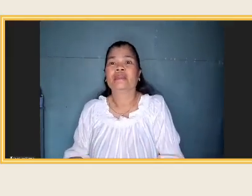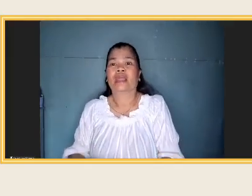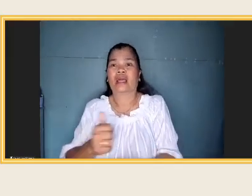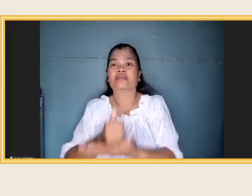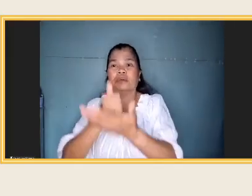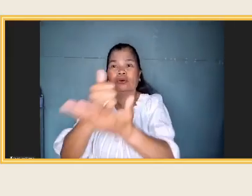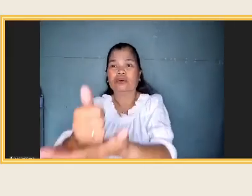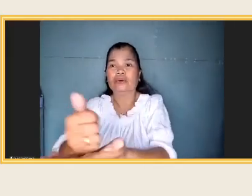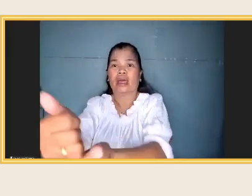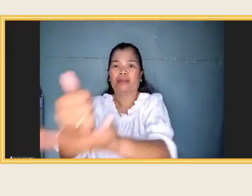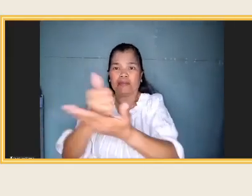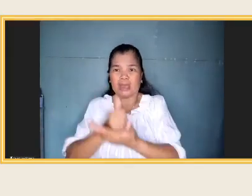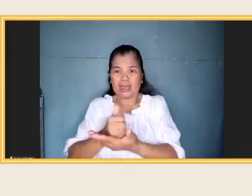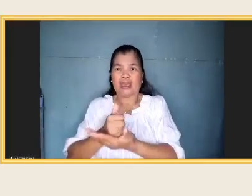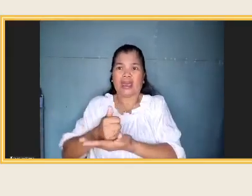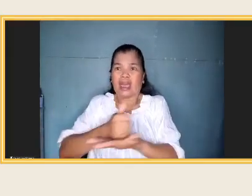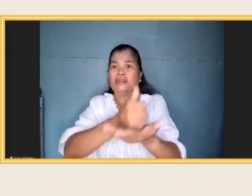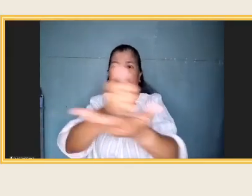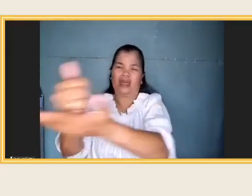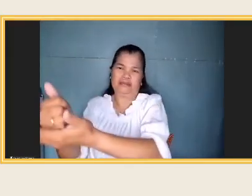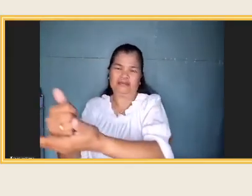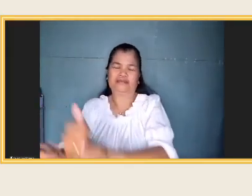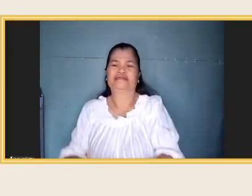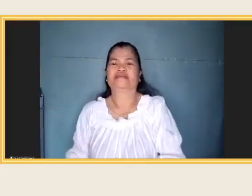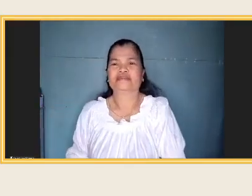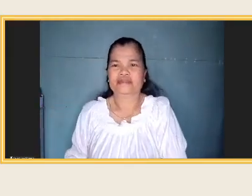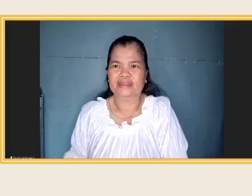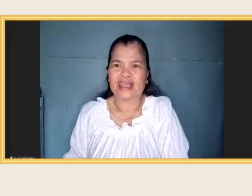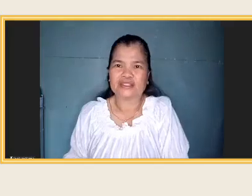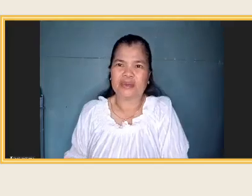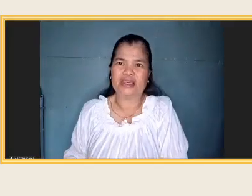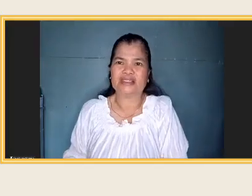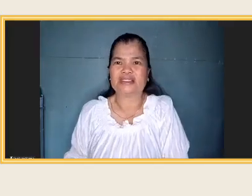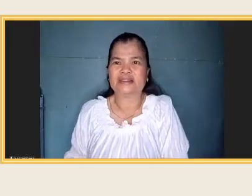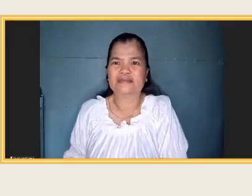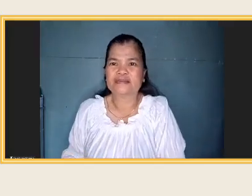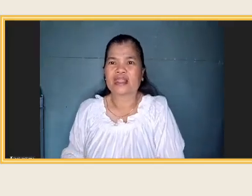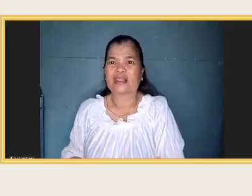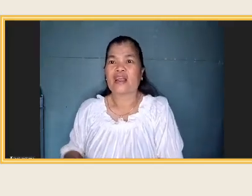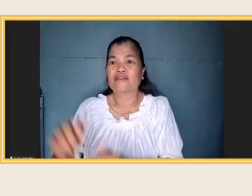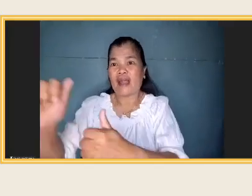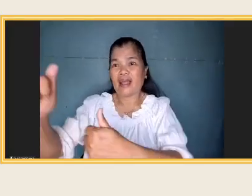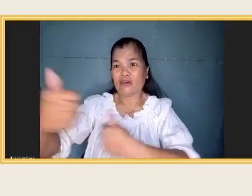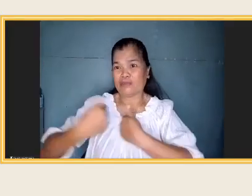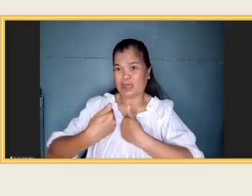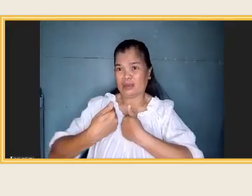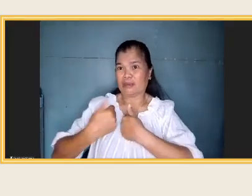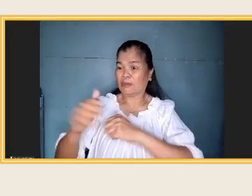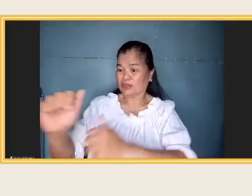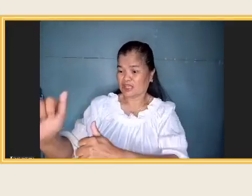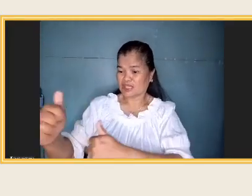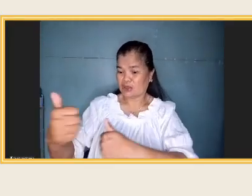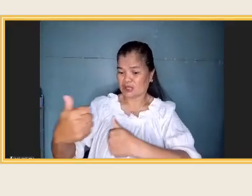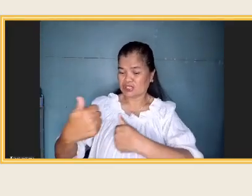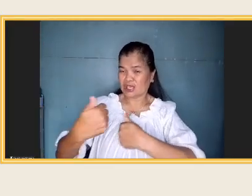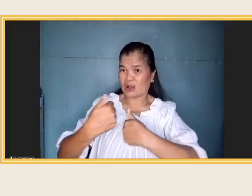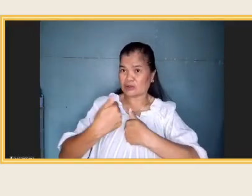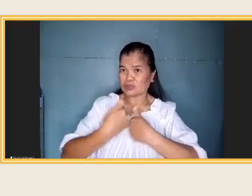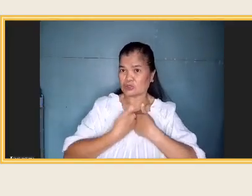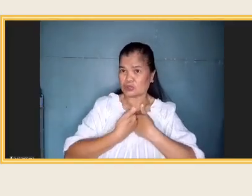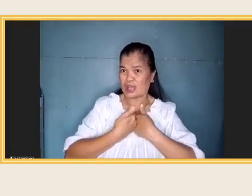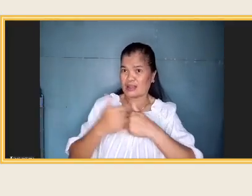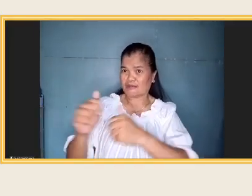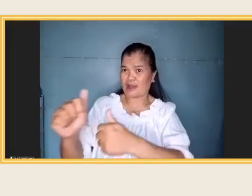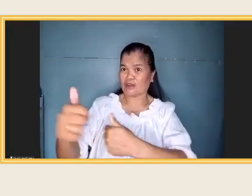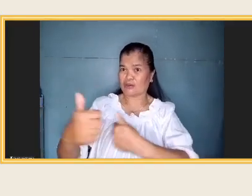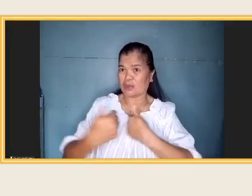Then, help you, help me, help them. Next, please. Follow me. Papunta sa'yo kasi ikaw